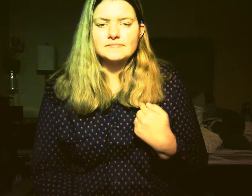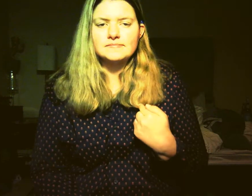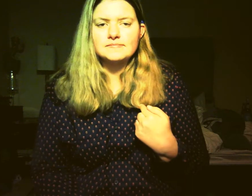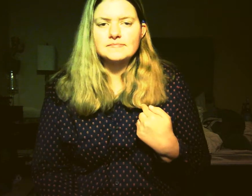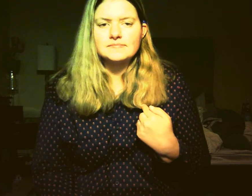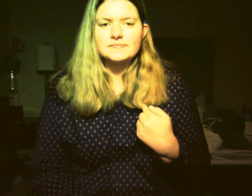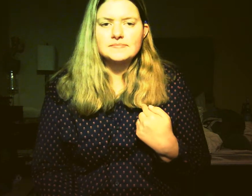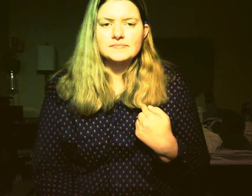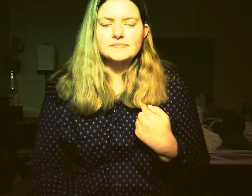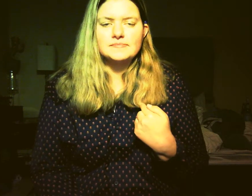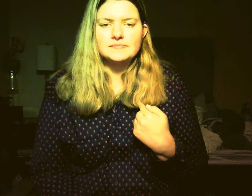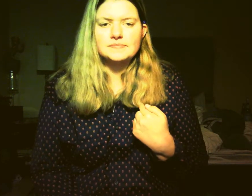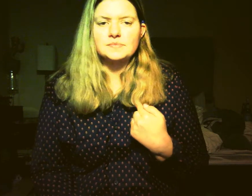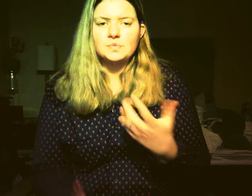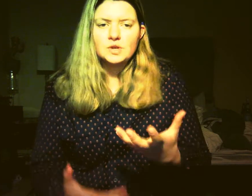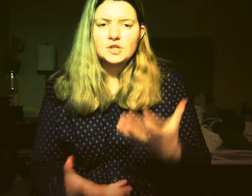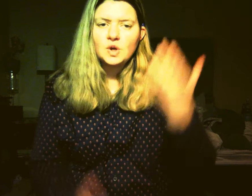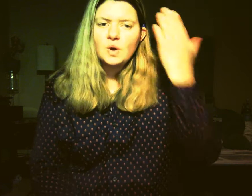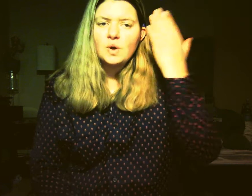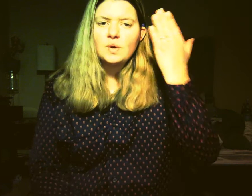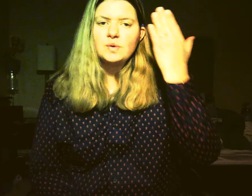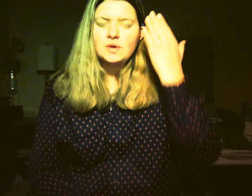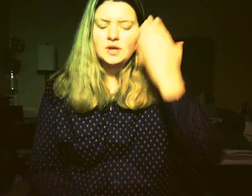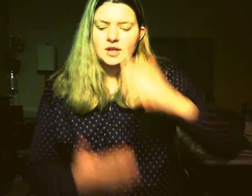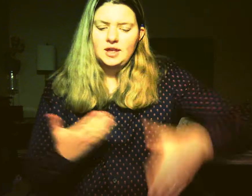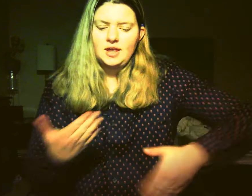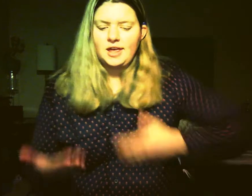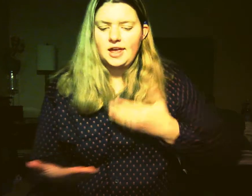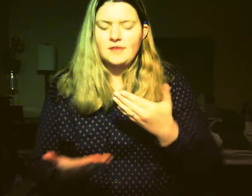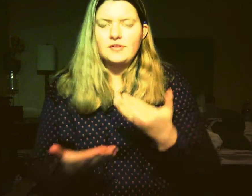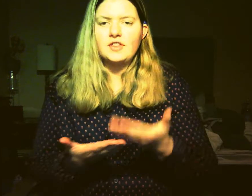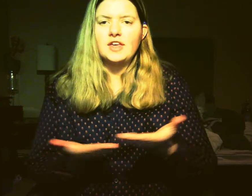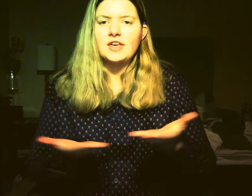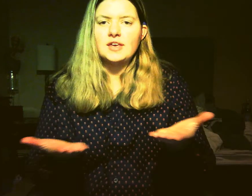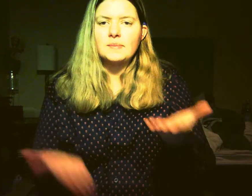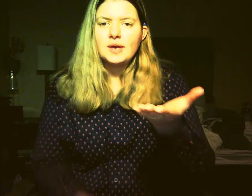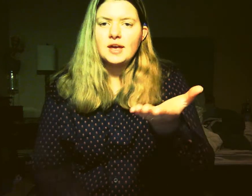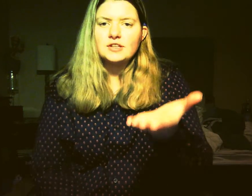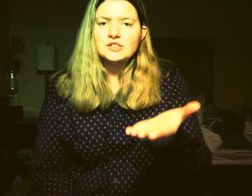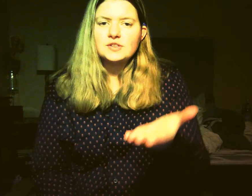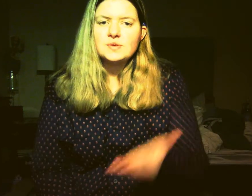want to know everything about you